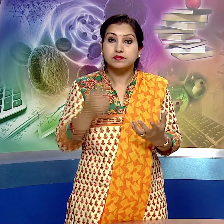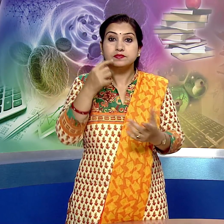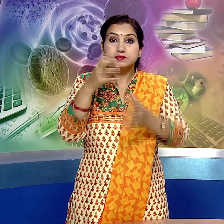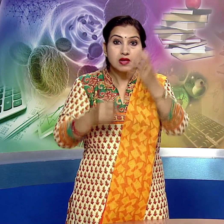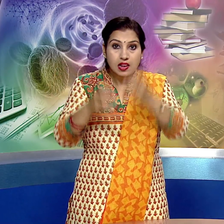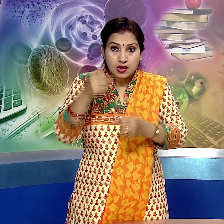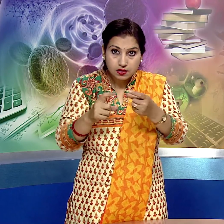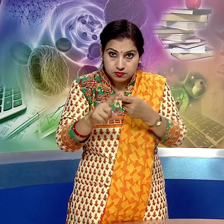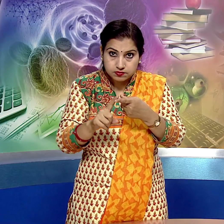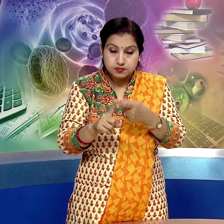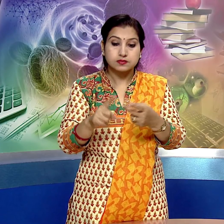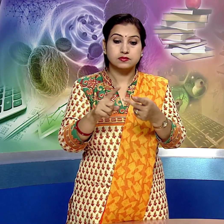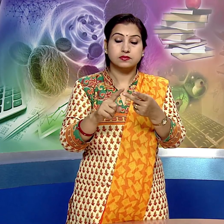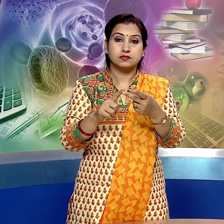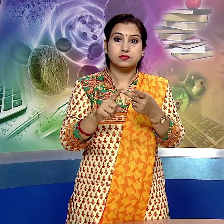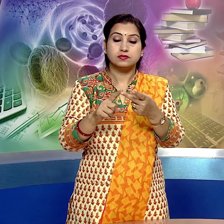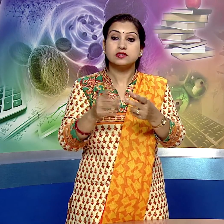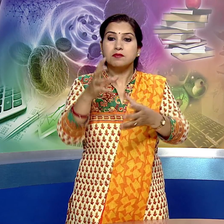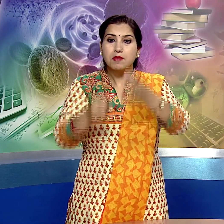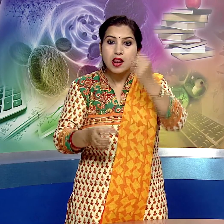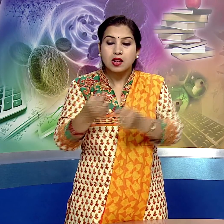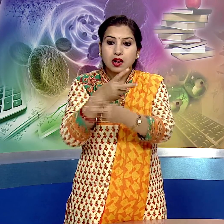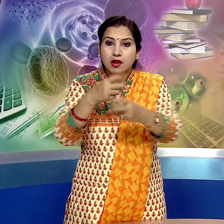milk and milk products,